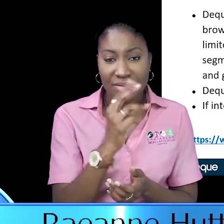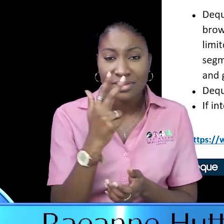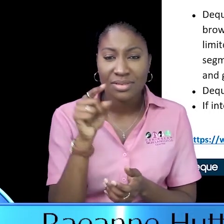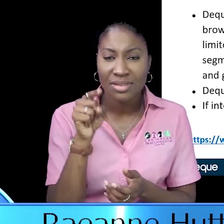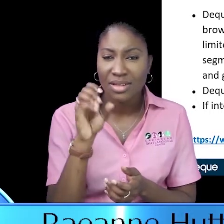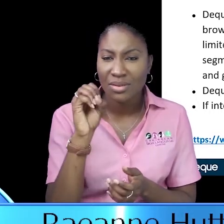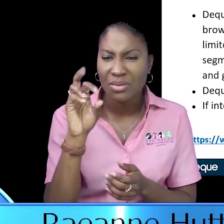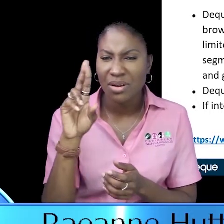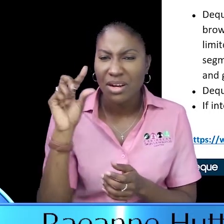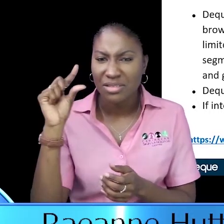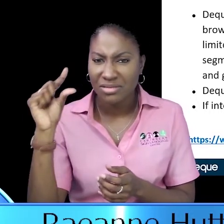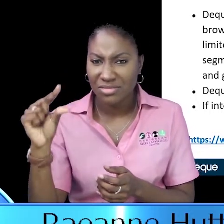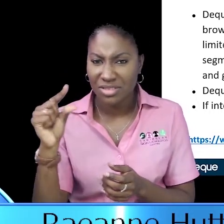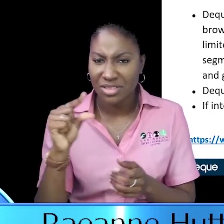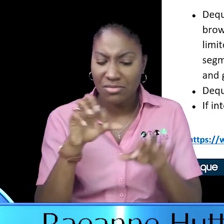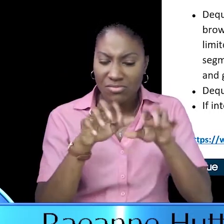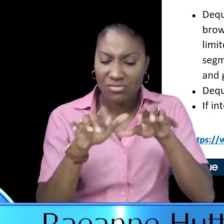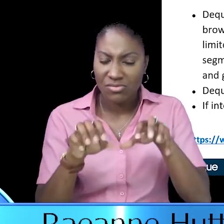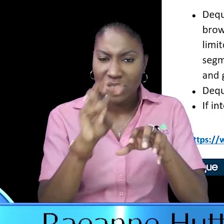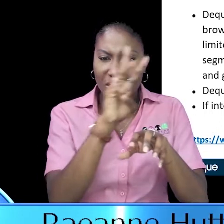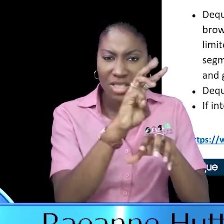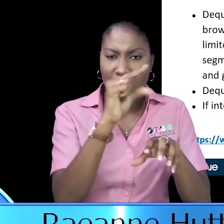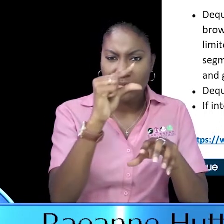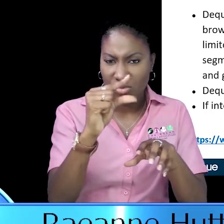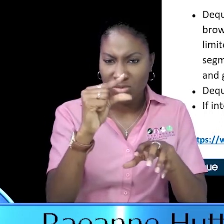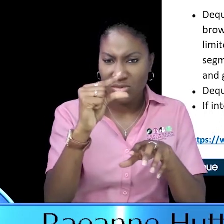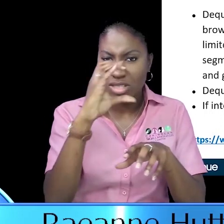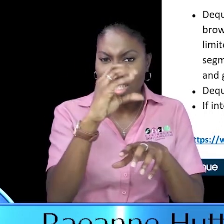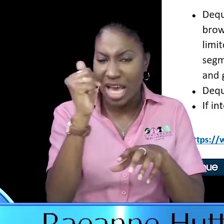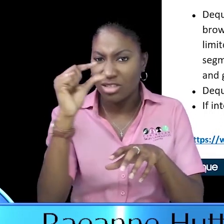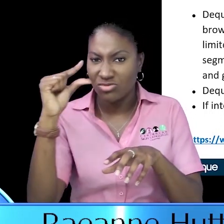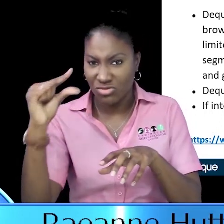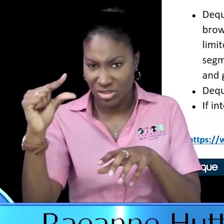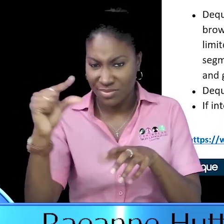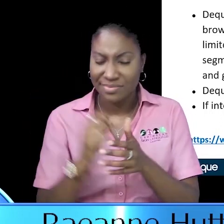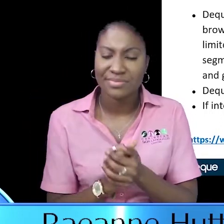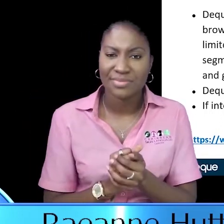Sean and I can make sure we get the link that you need out to you.